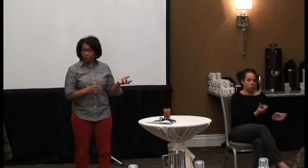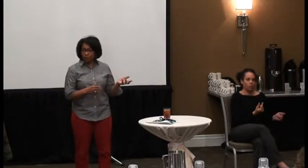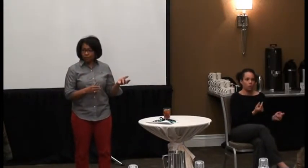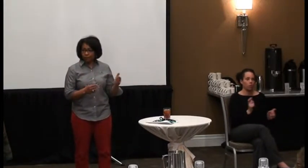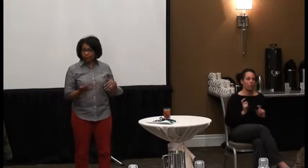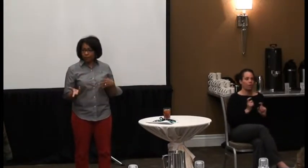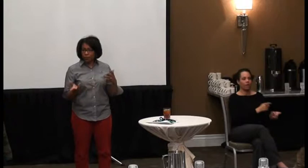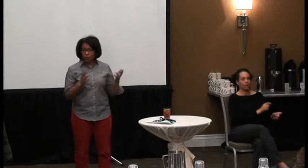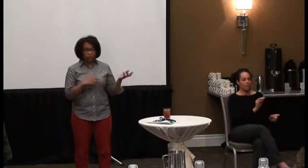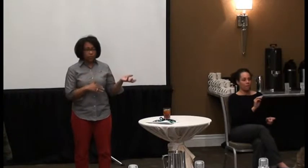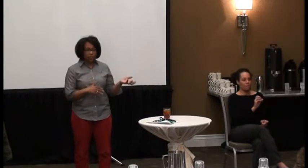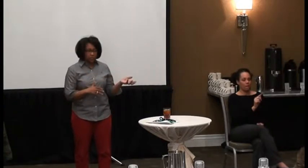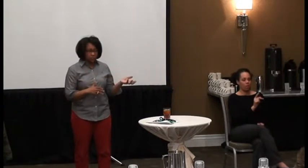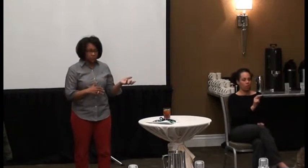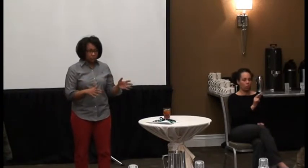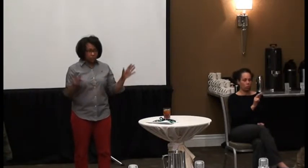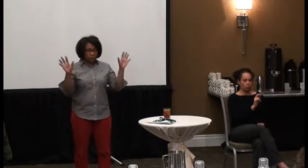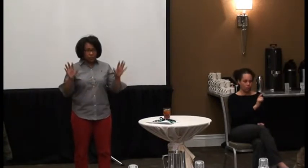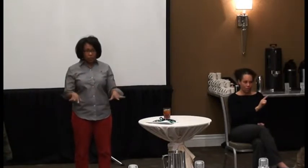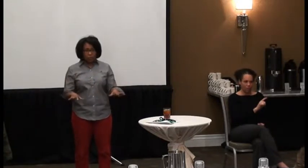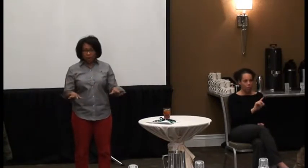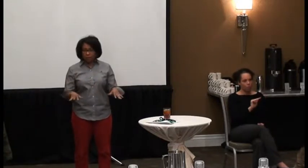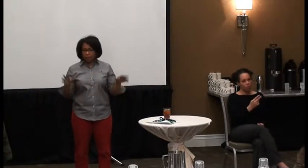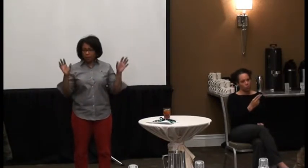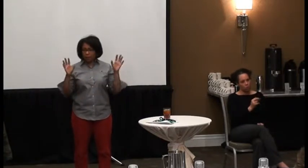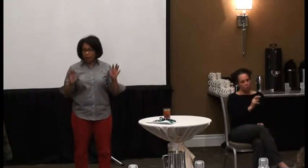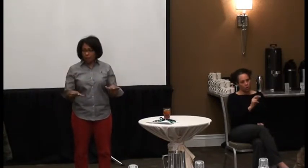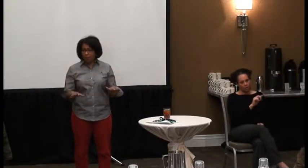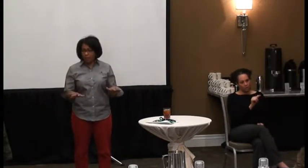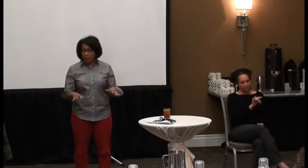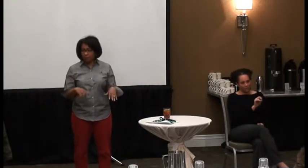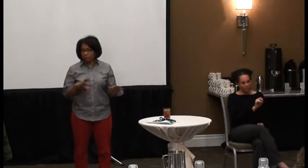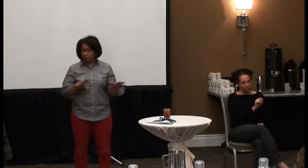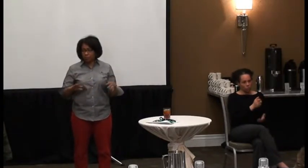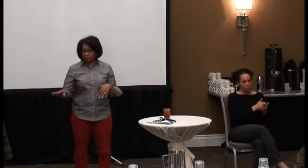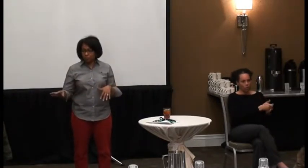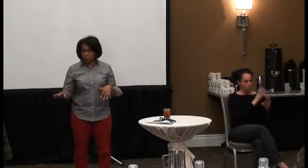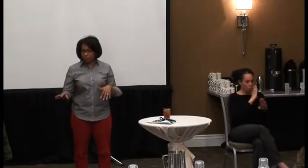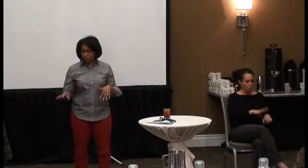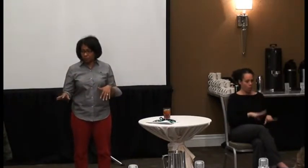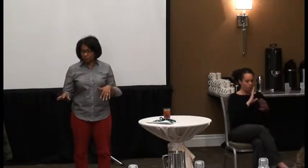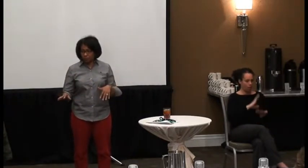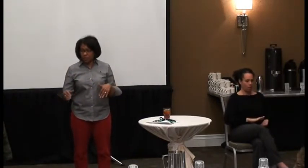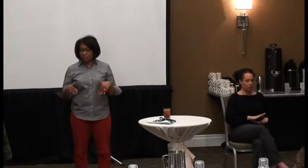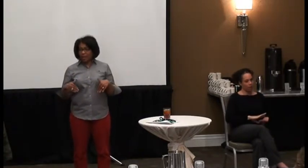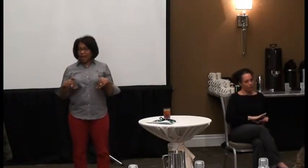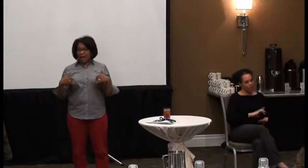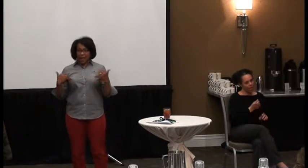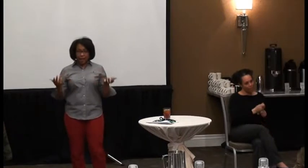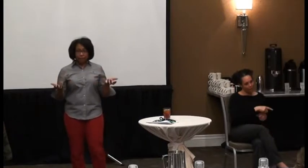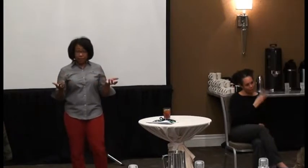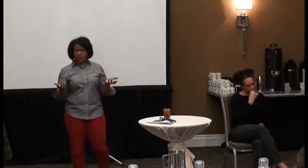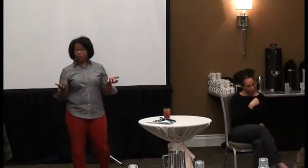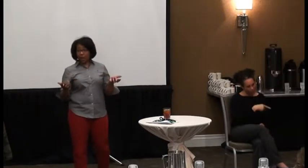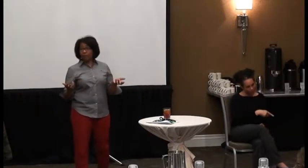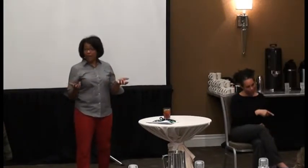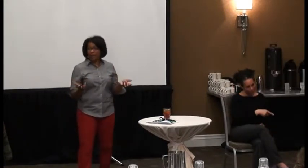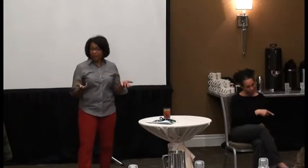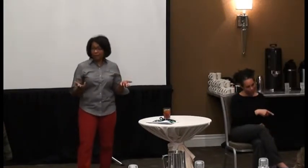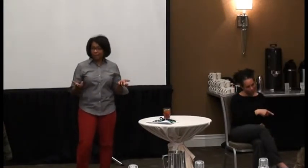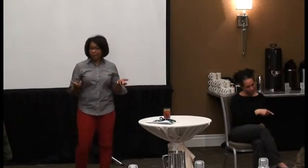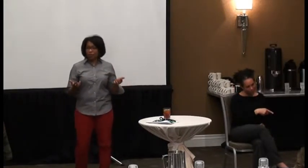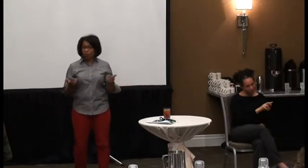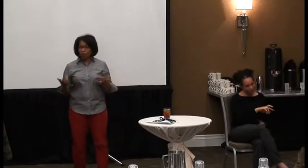Mellorin or Thorazine. Quiet, calm them down, go to sleep. And that's a